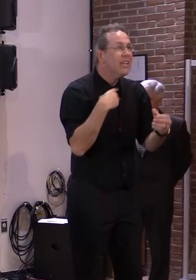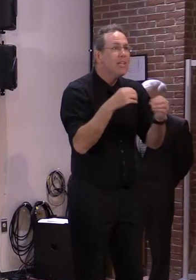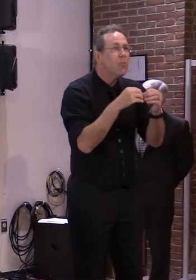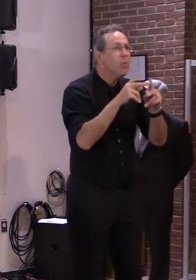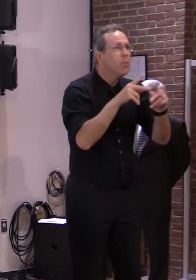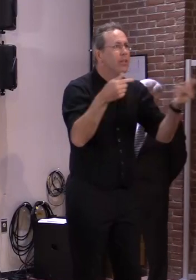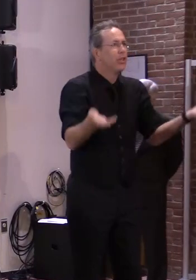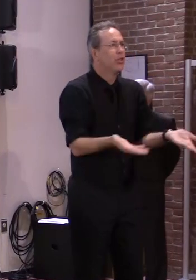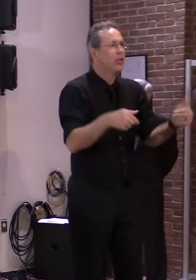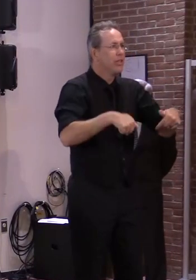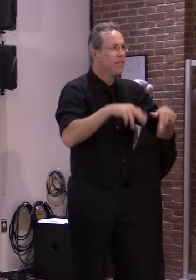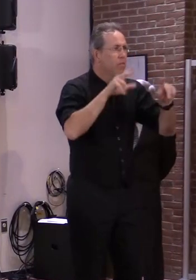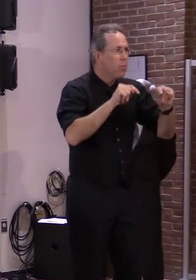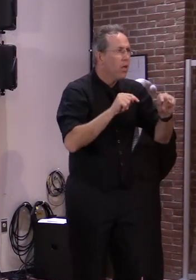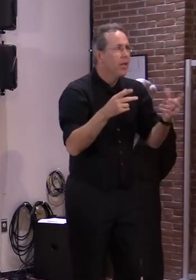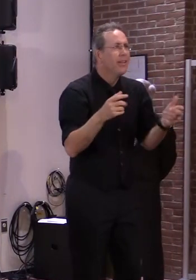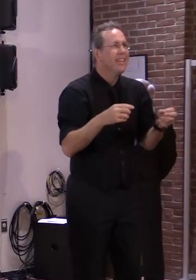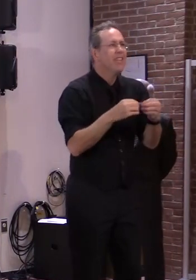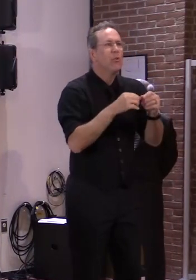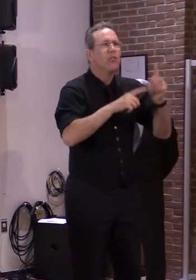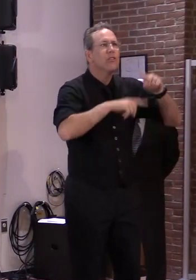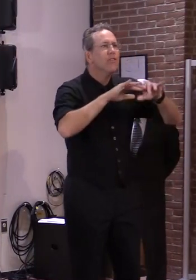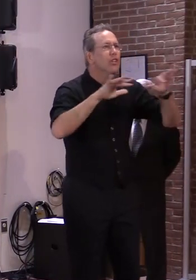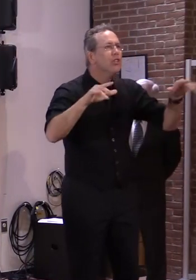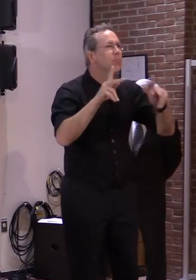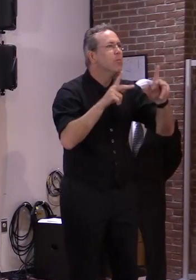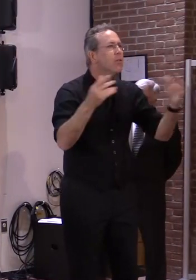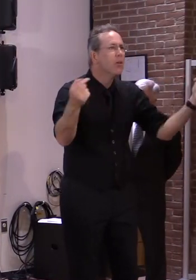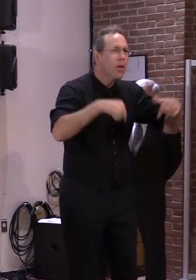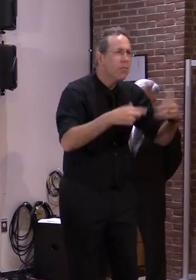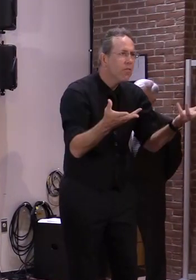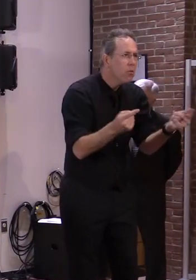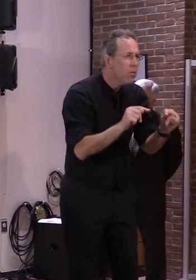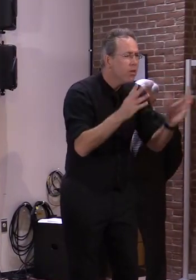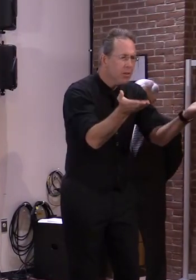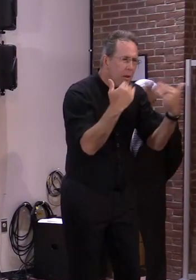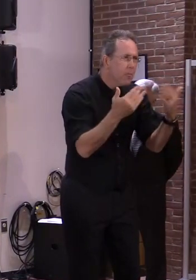diversity, and I think this is a step in the right direction.